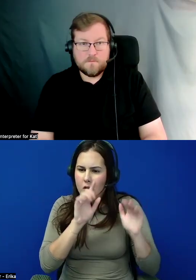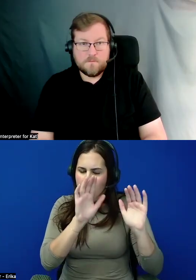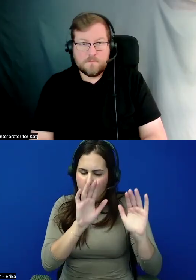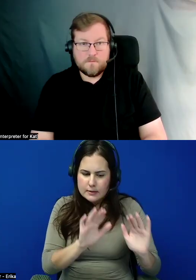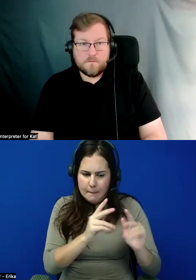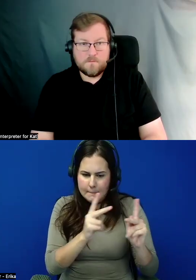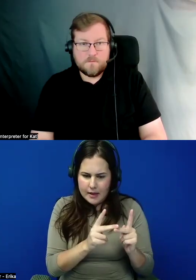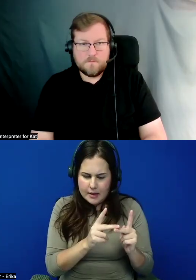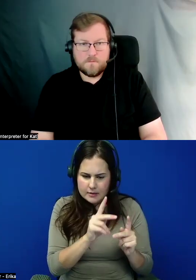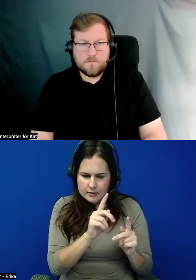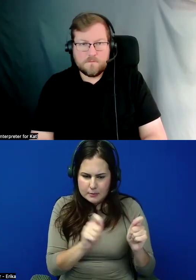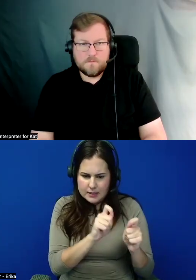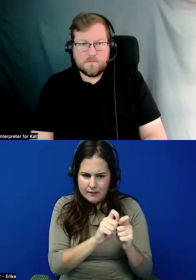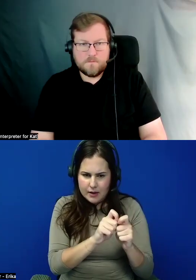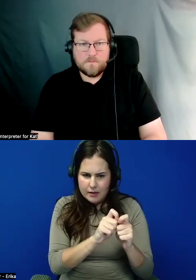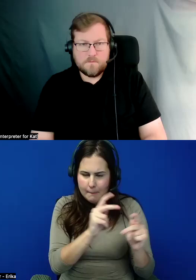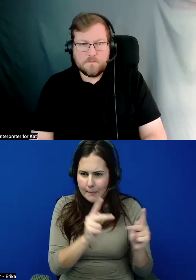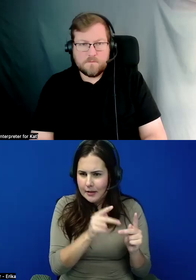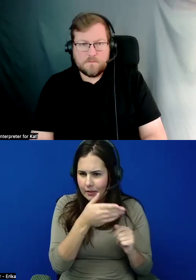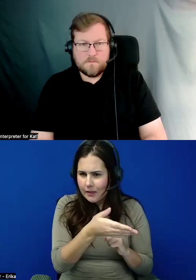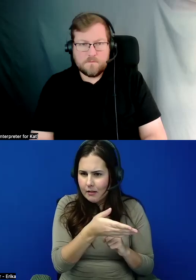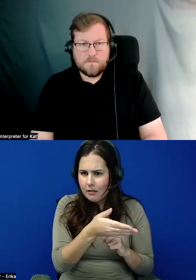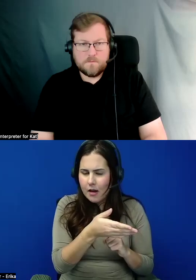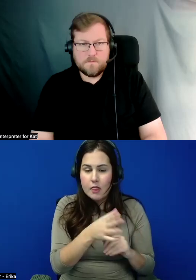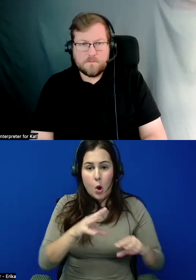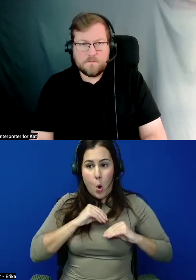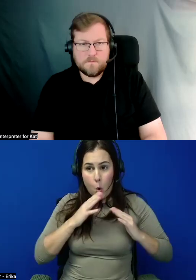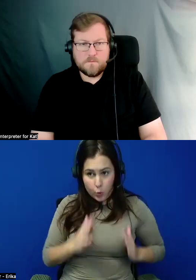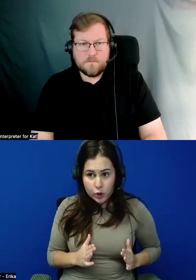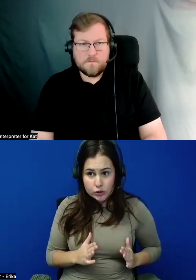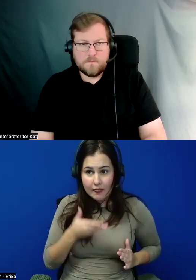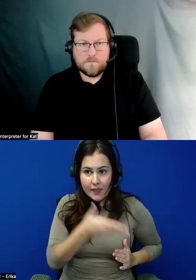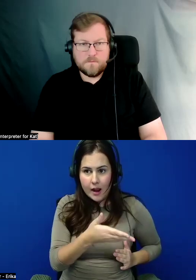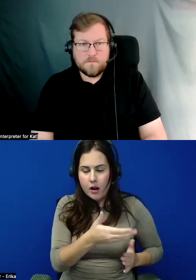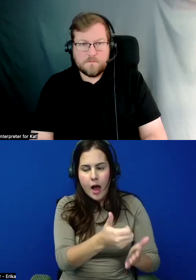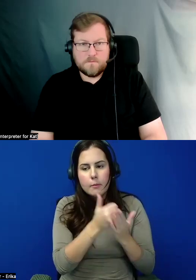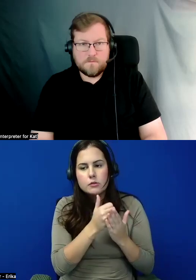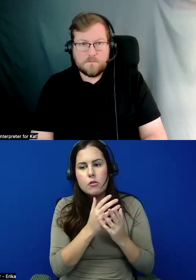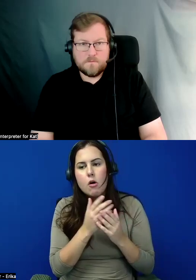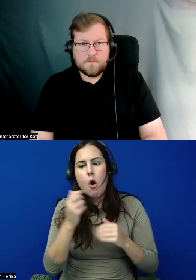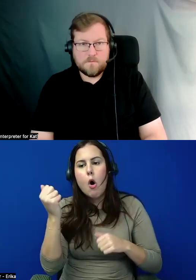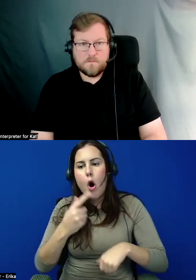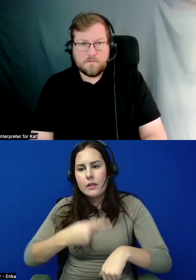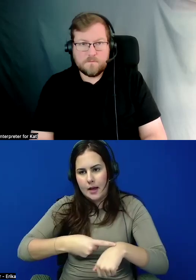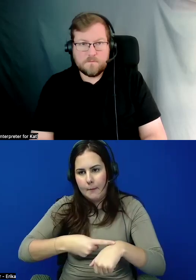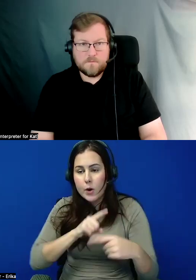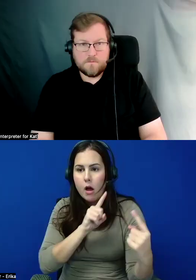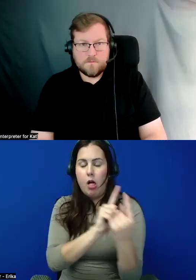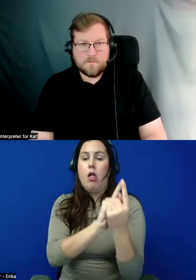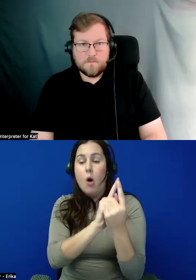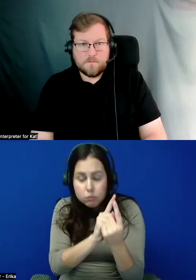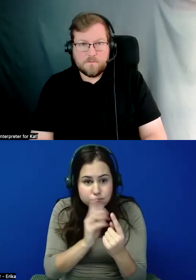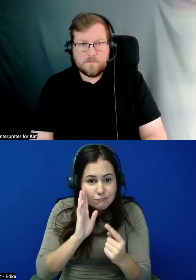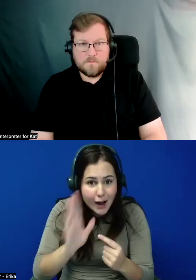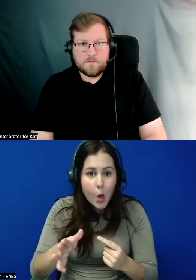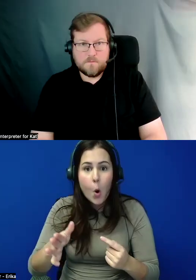And the owners of that place we keep running into them at the port. They'd be like, oh, hey, hello again. Like, we found